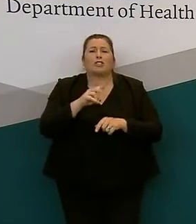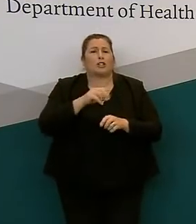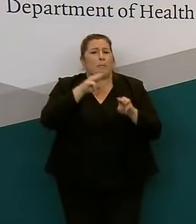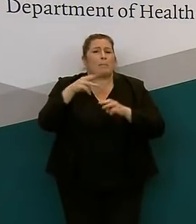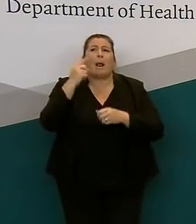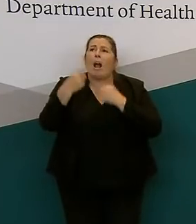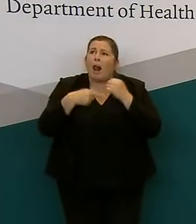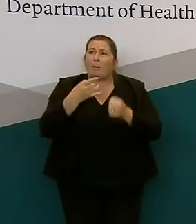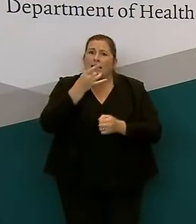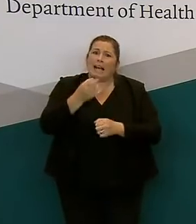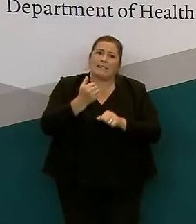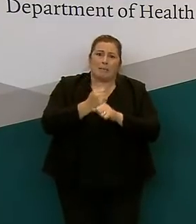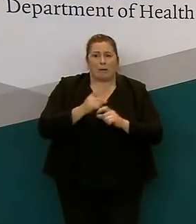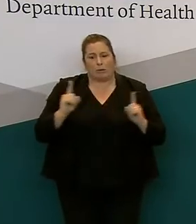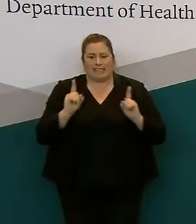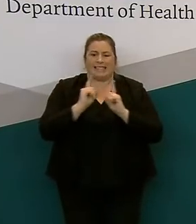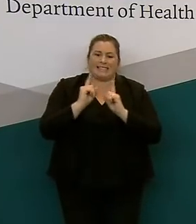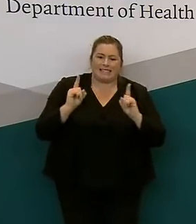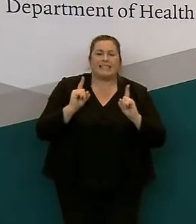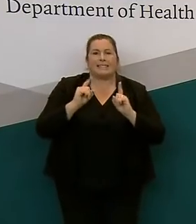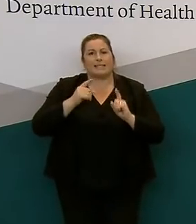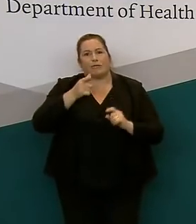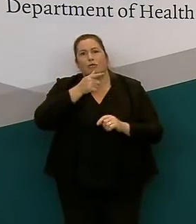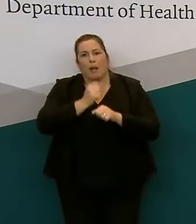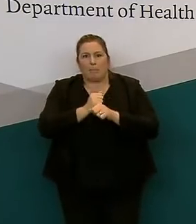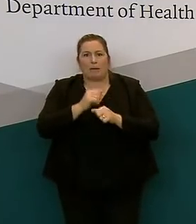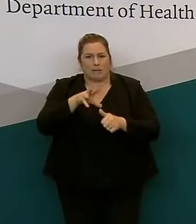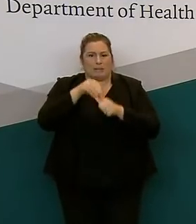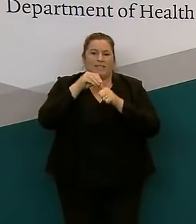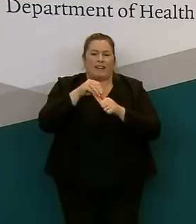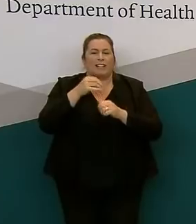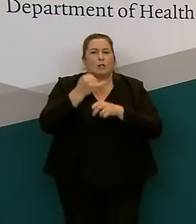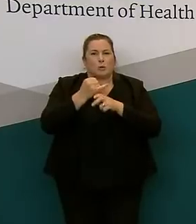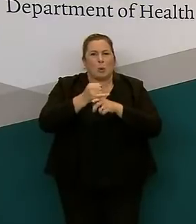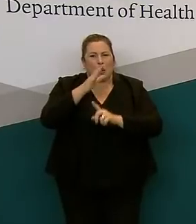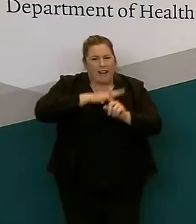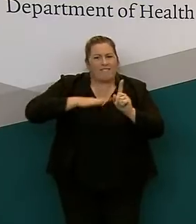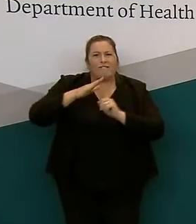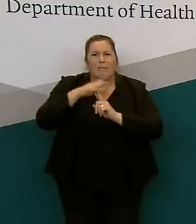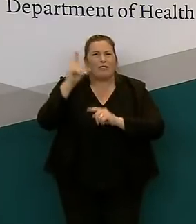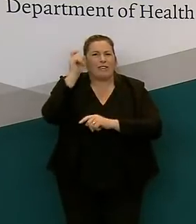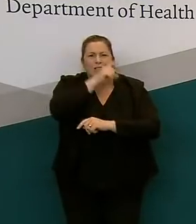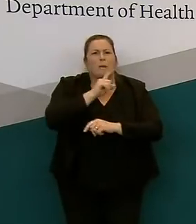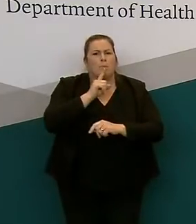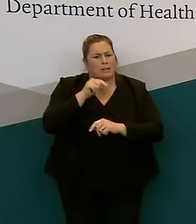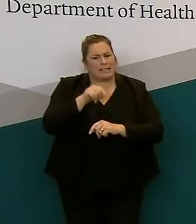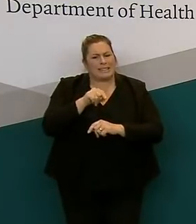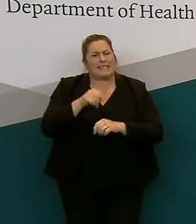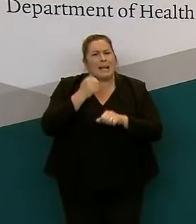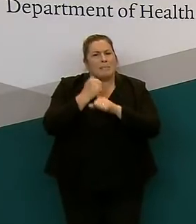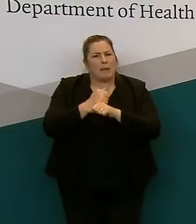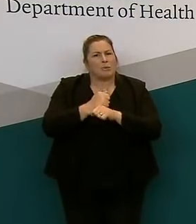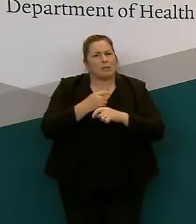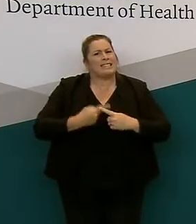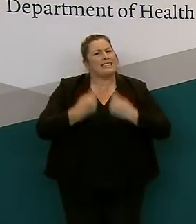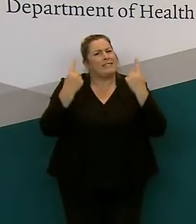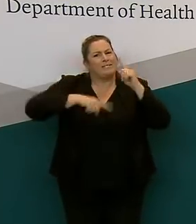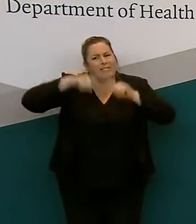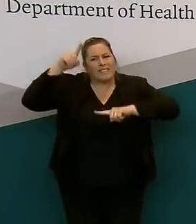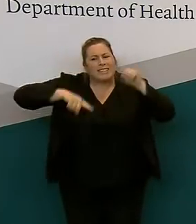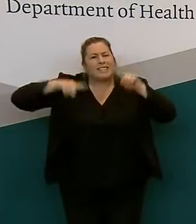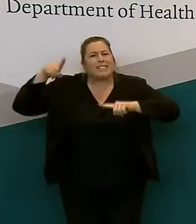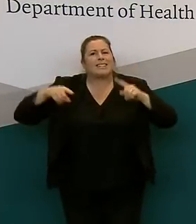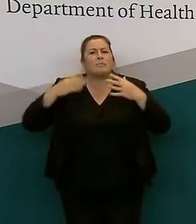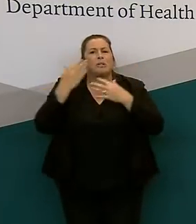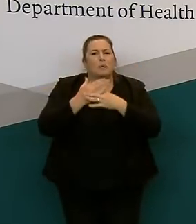fully understand the reasons for that in the context of the school environment in particular. But this, again, is about a range of different measures that children and teachers and